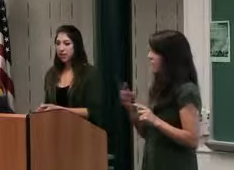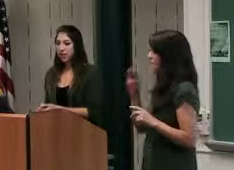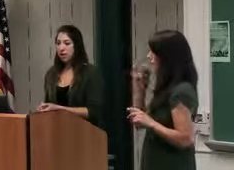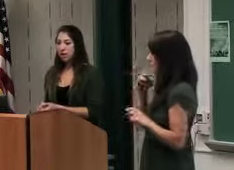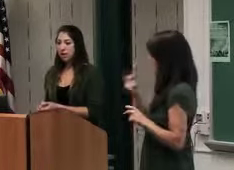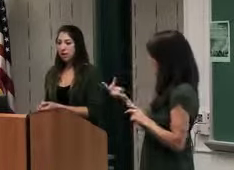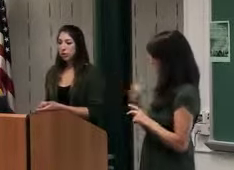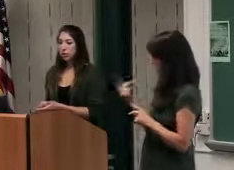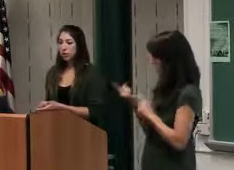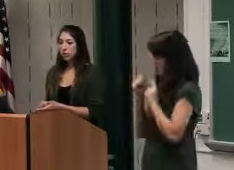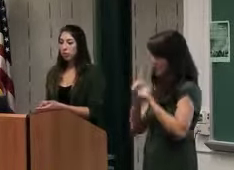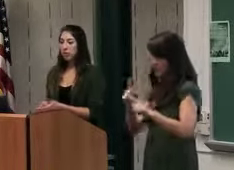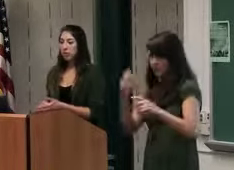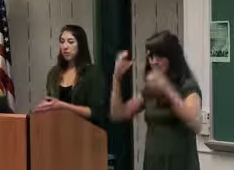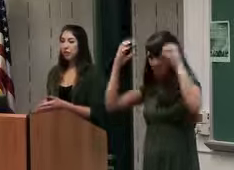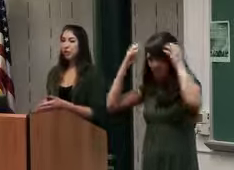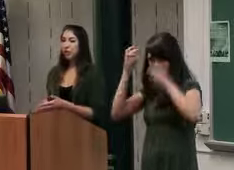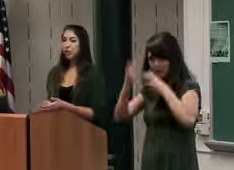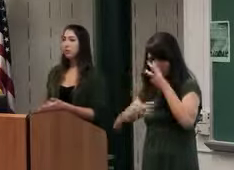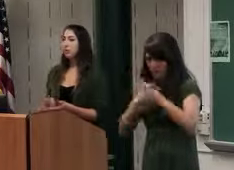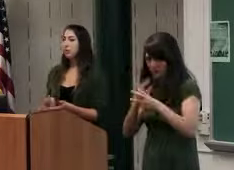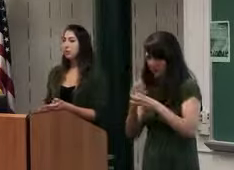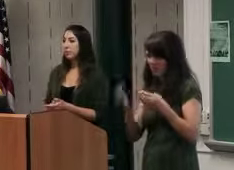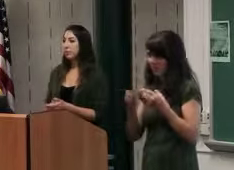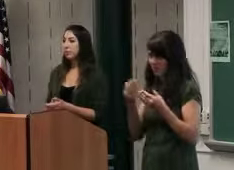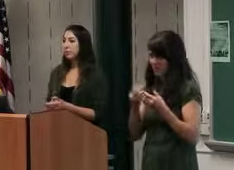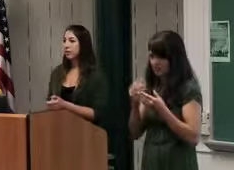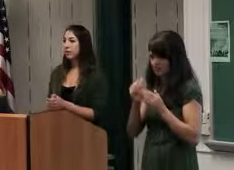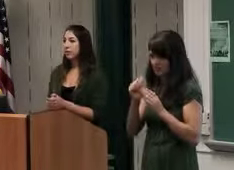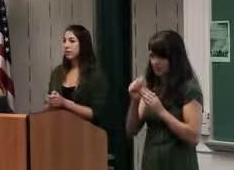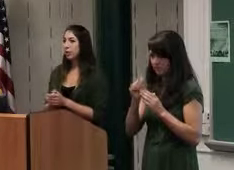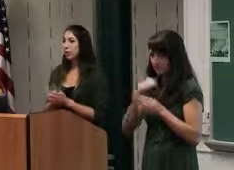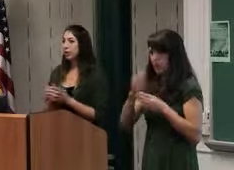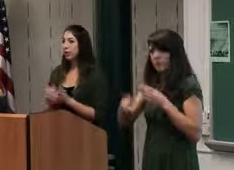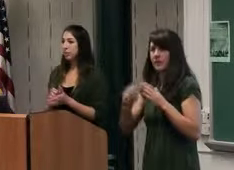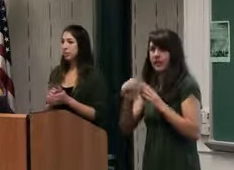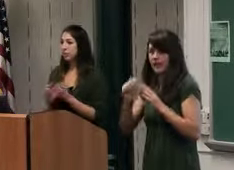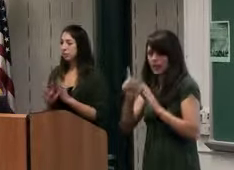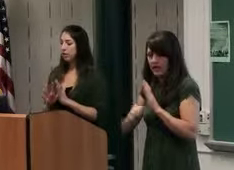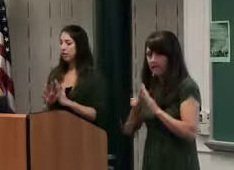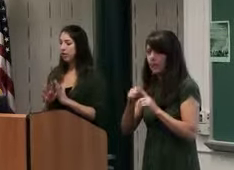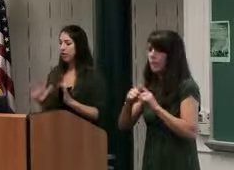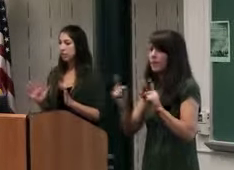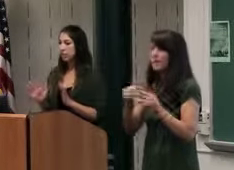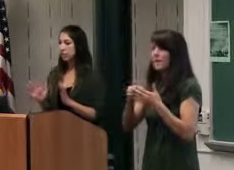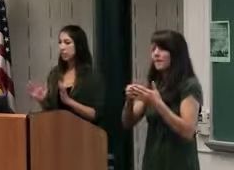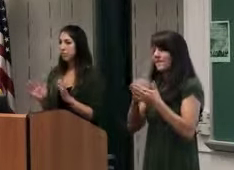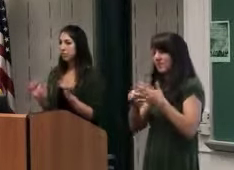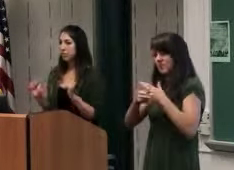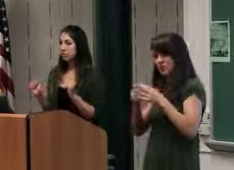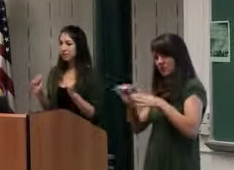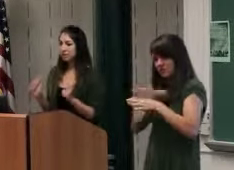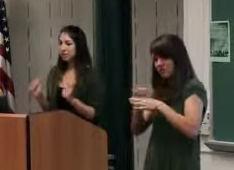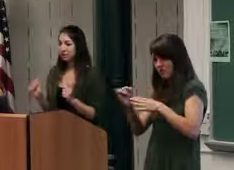hours. So make sure you double check with your mentor that you will be able to get those